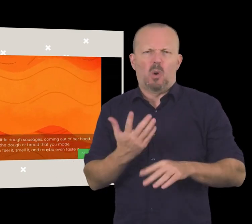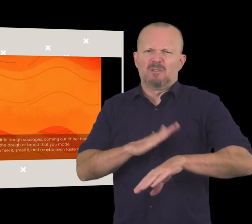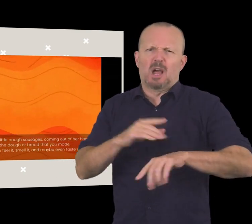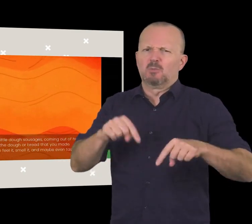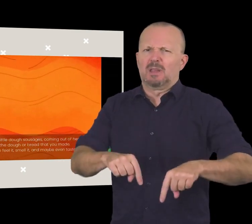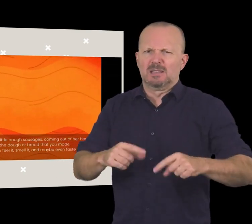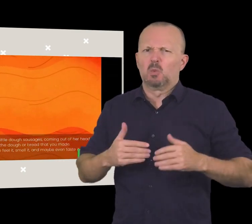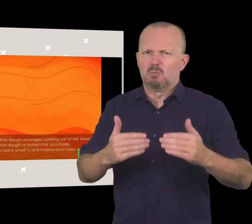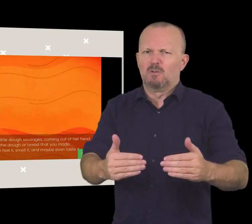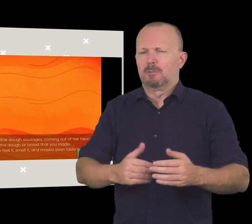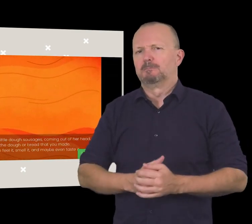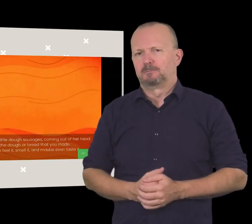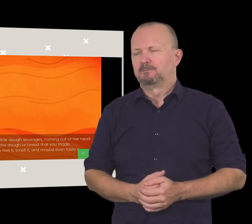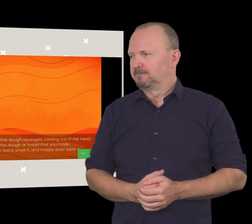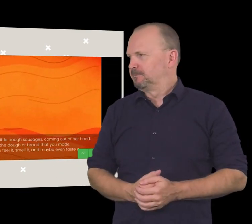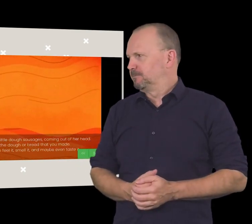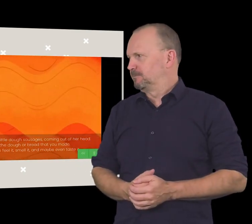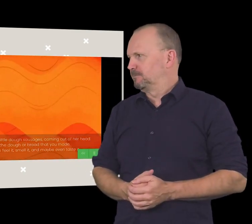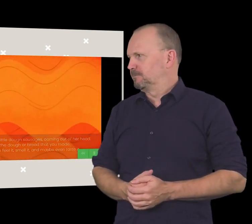we're going to move on to the next scene.